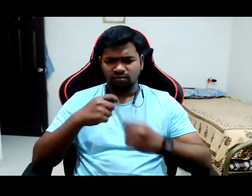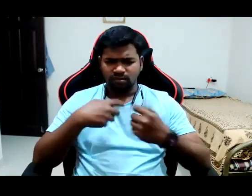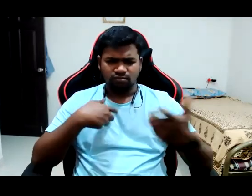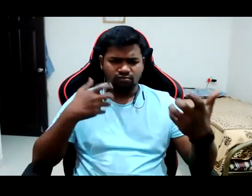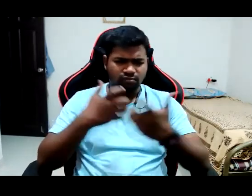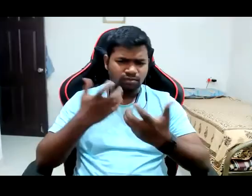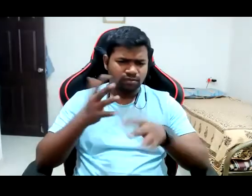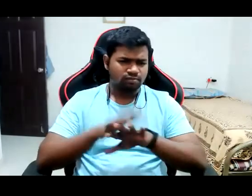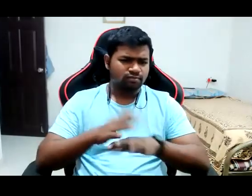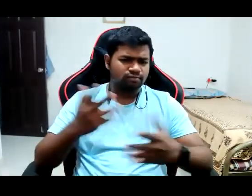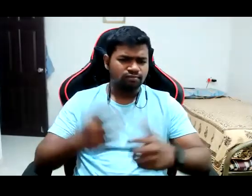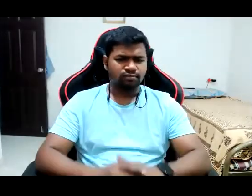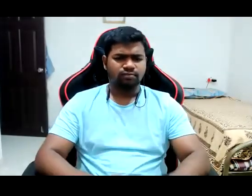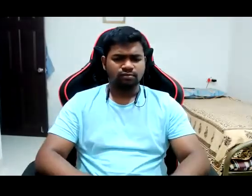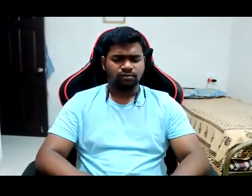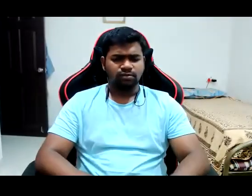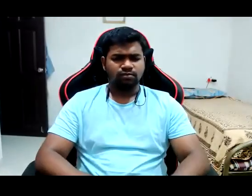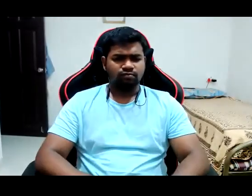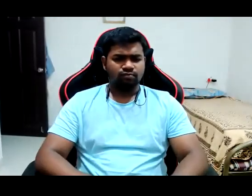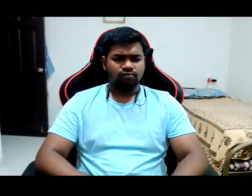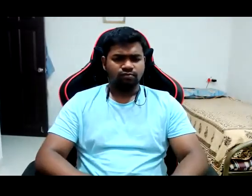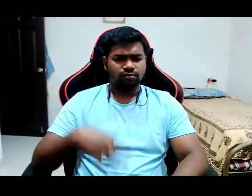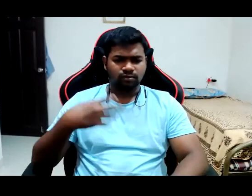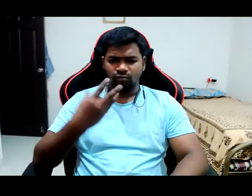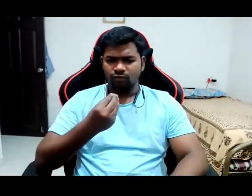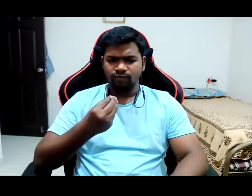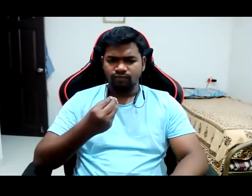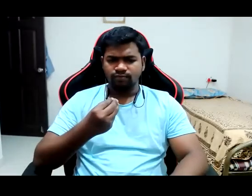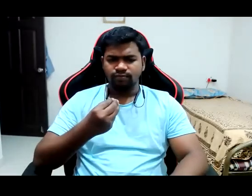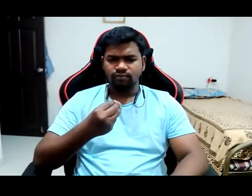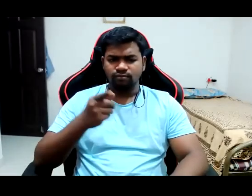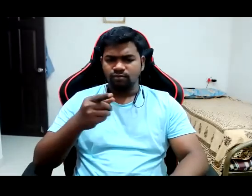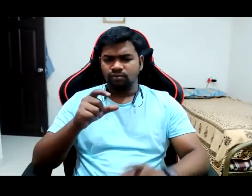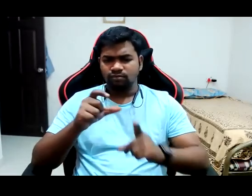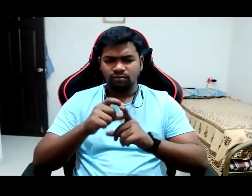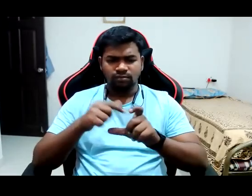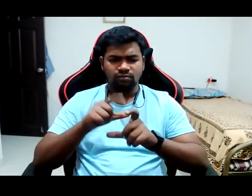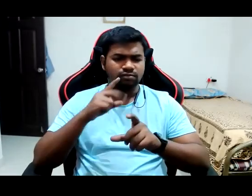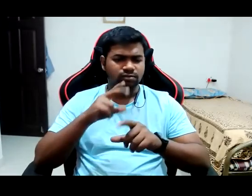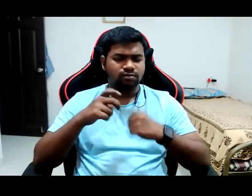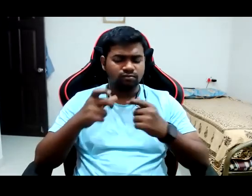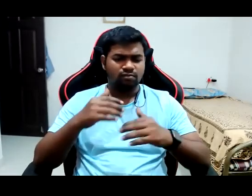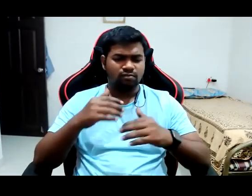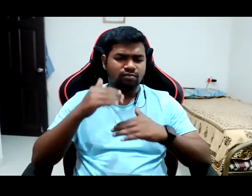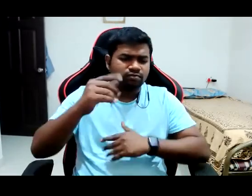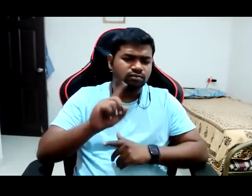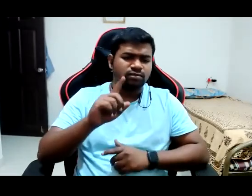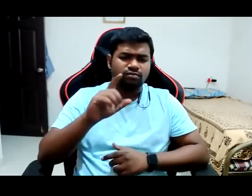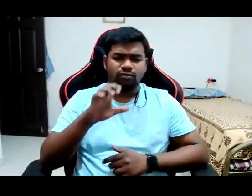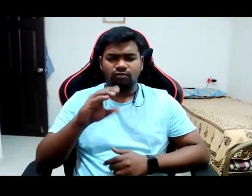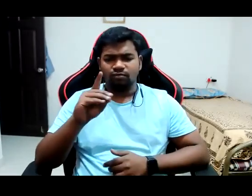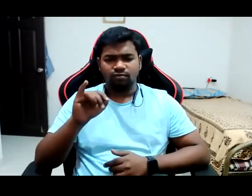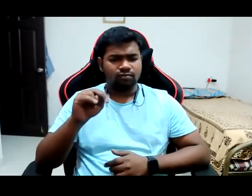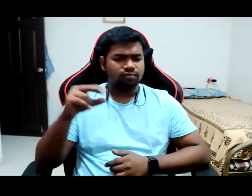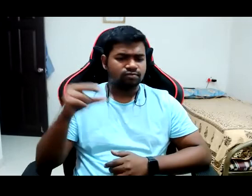inclusion? Yeah, we actually deliberately made this decision to not limit by coding, because by